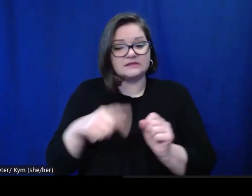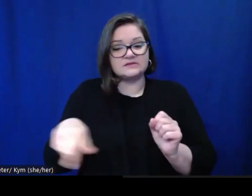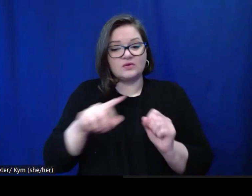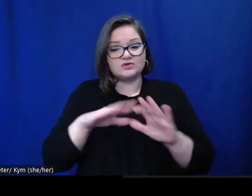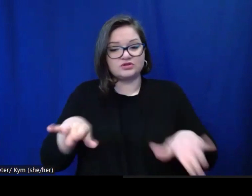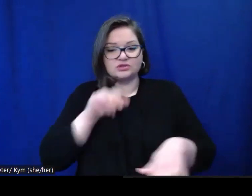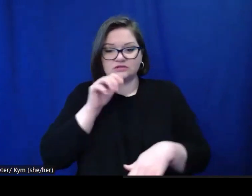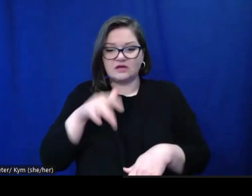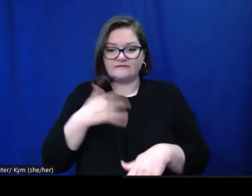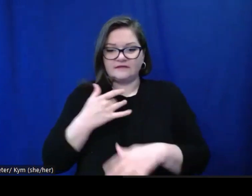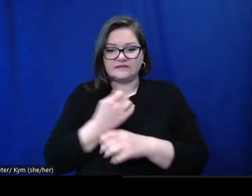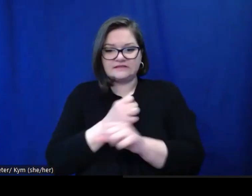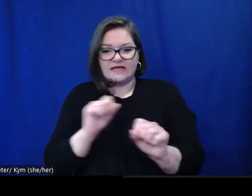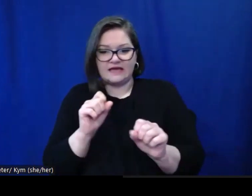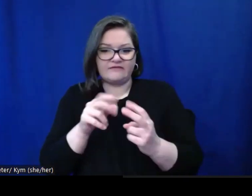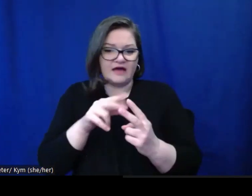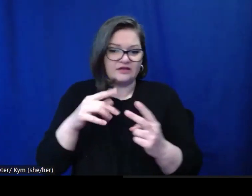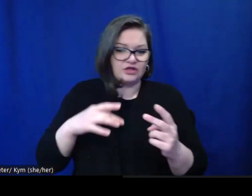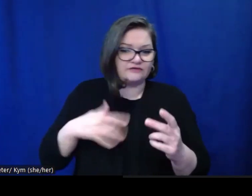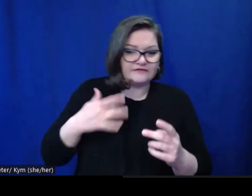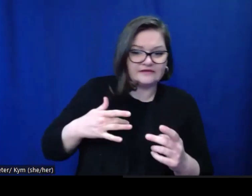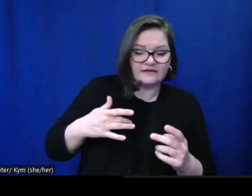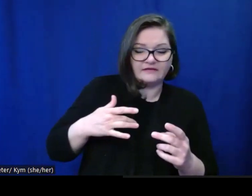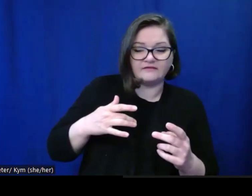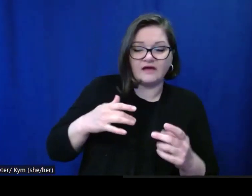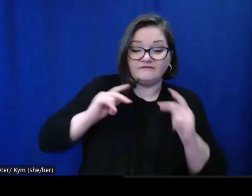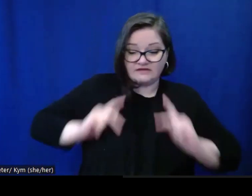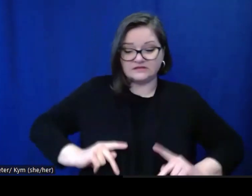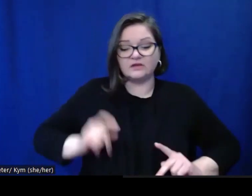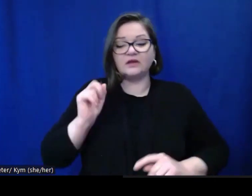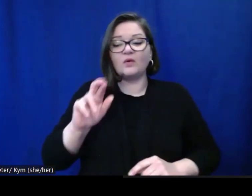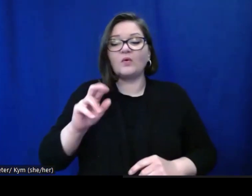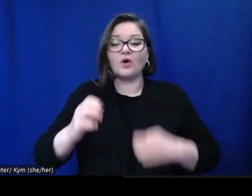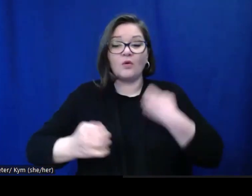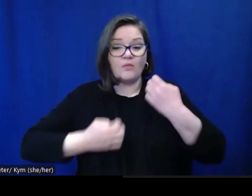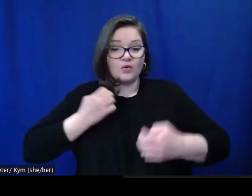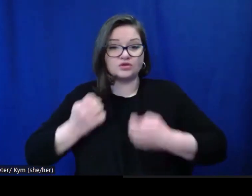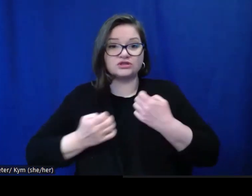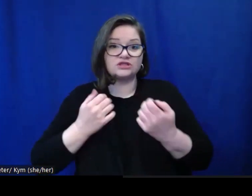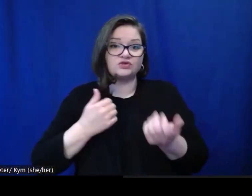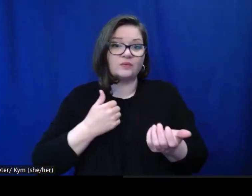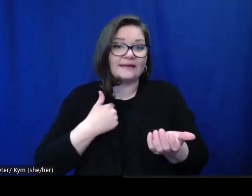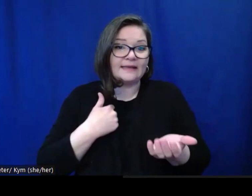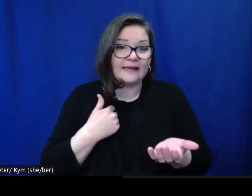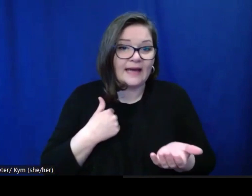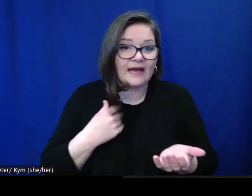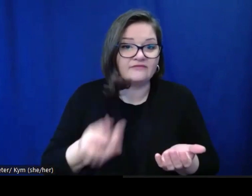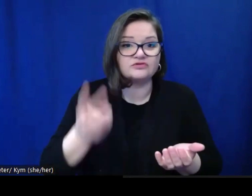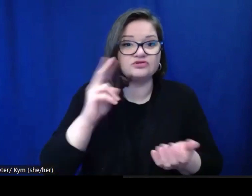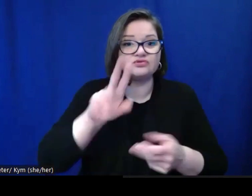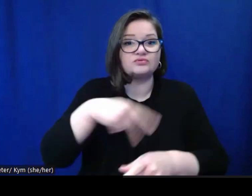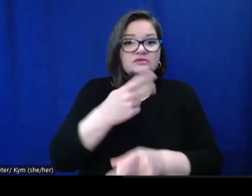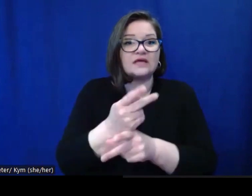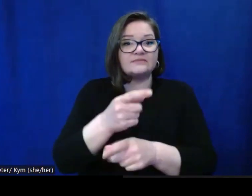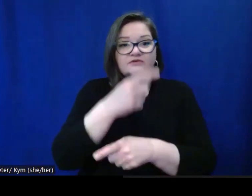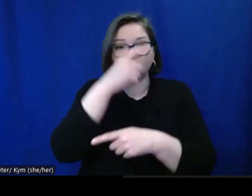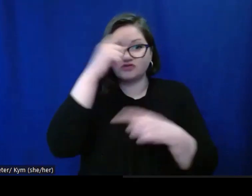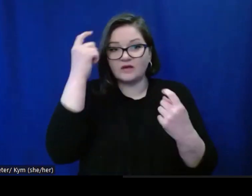emotionally. And there are different types of traumas. And so not every child experiences